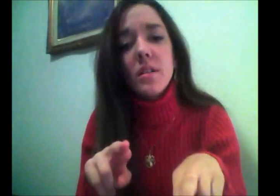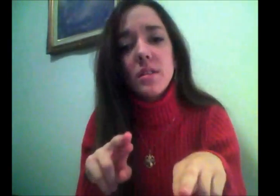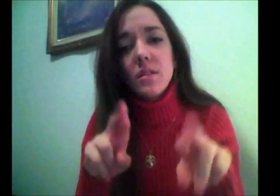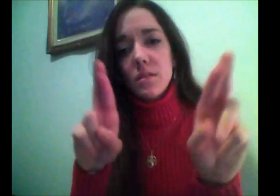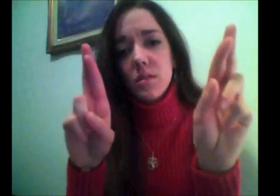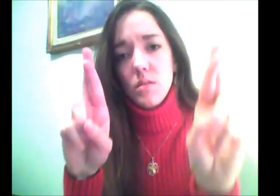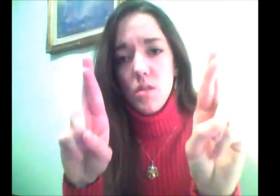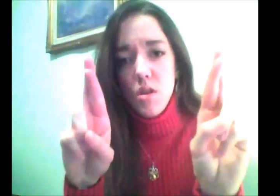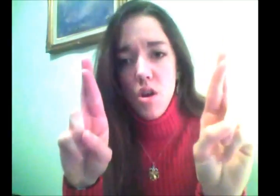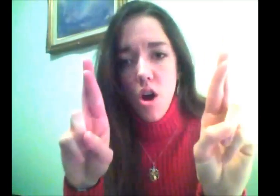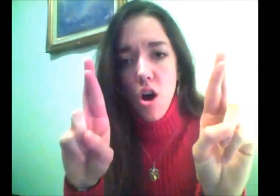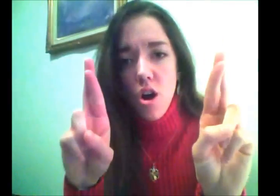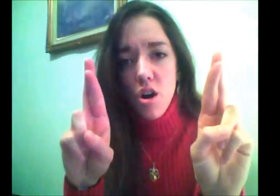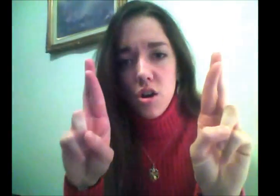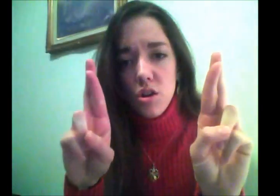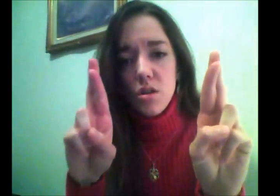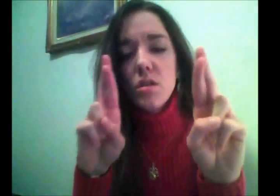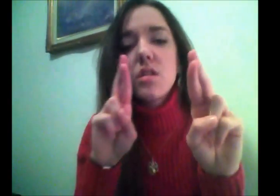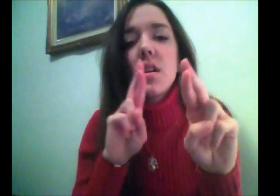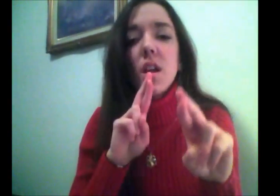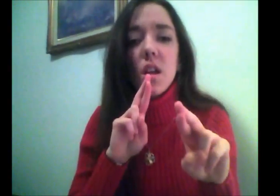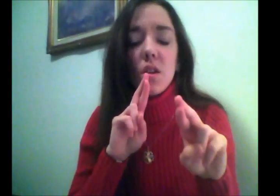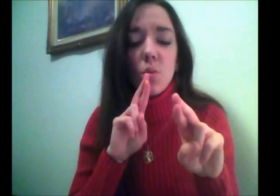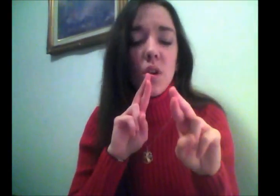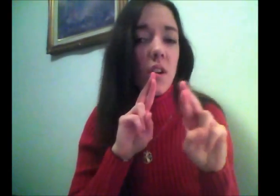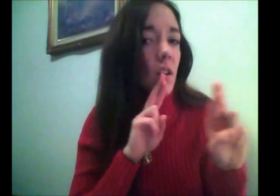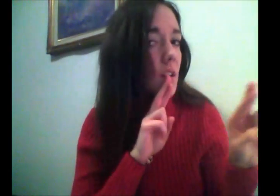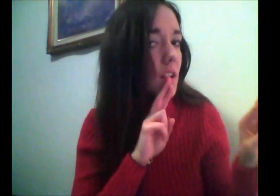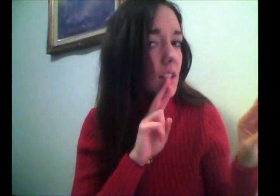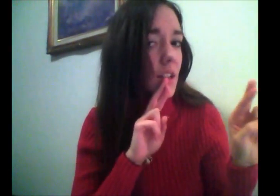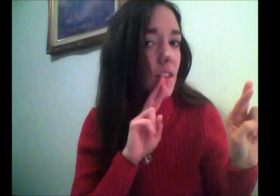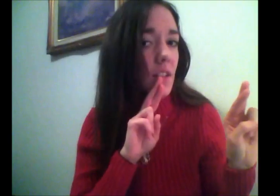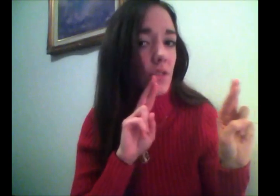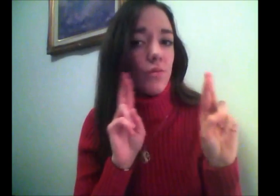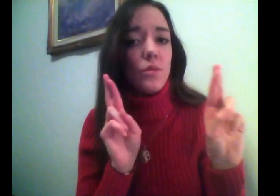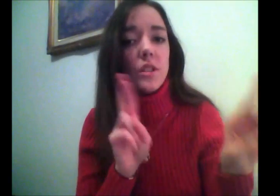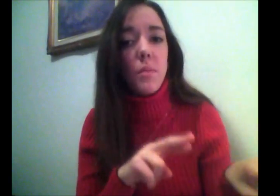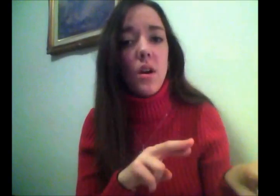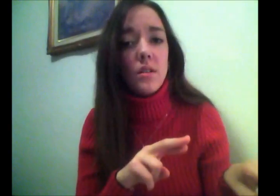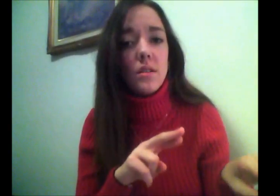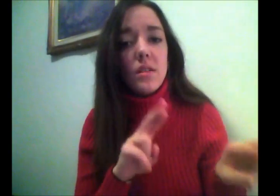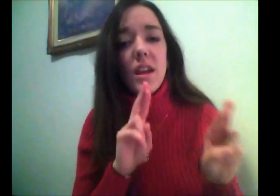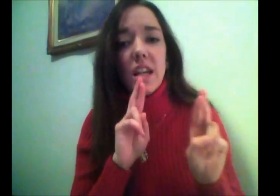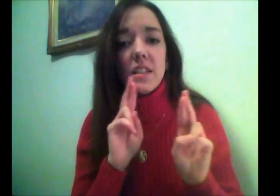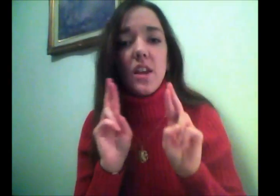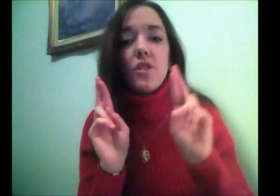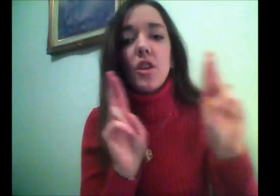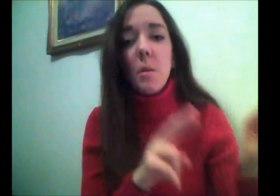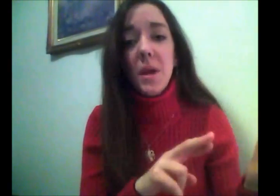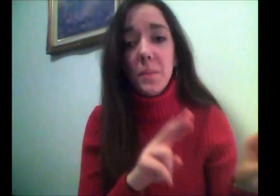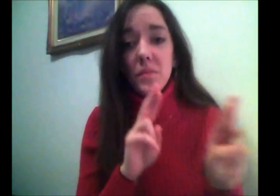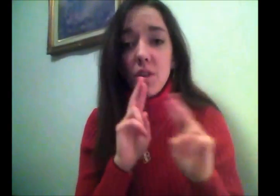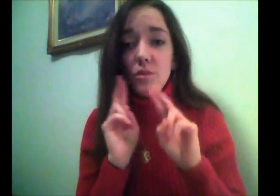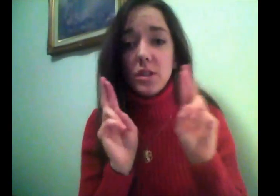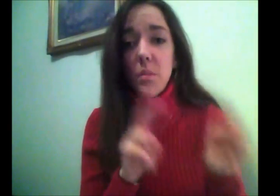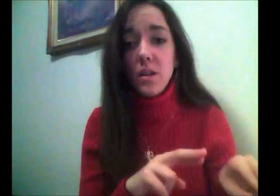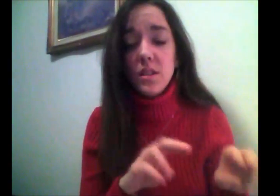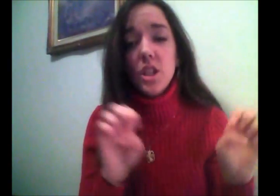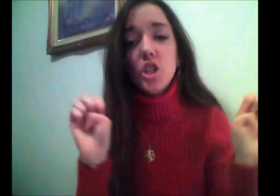Response. R. And one, it's like this, response. It's like they're coming. Response.